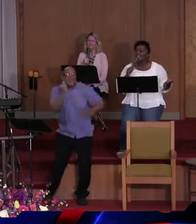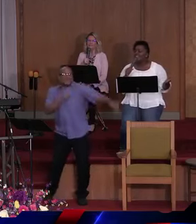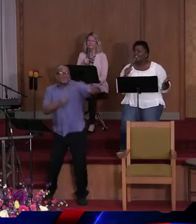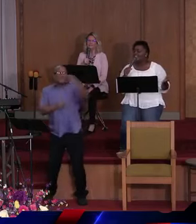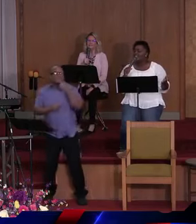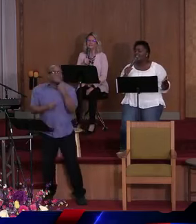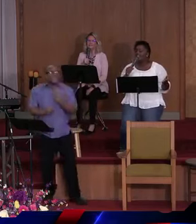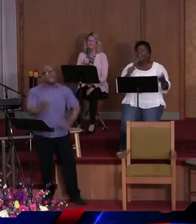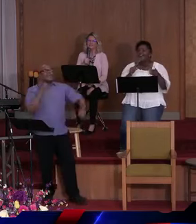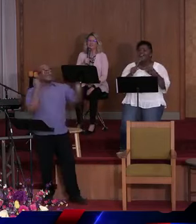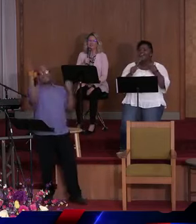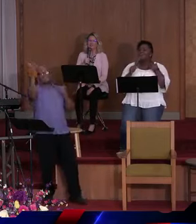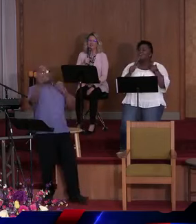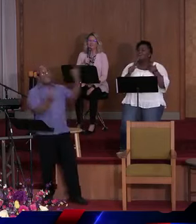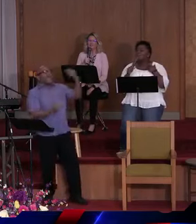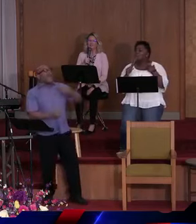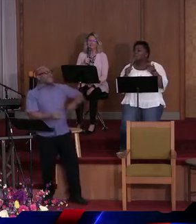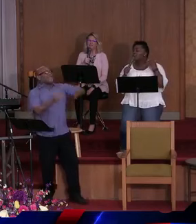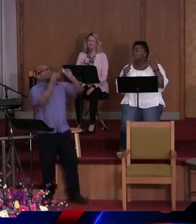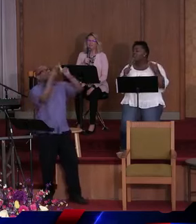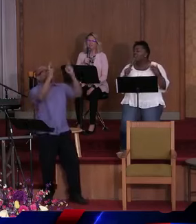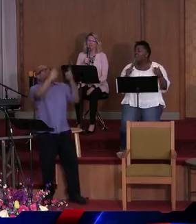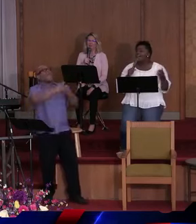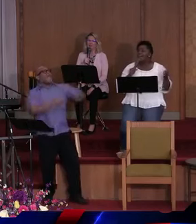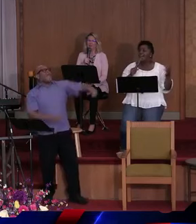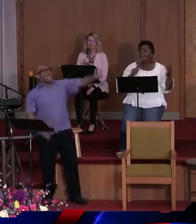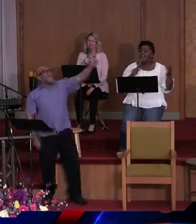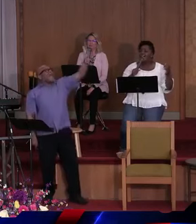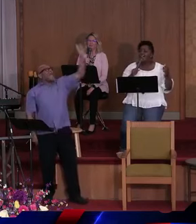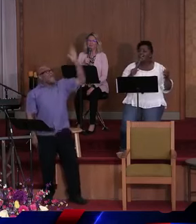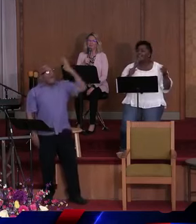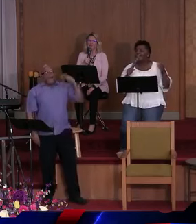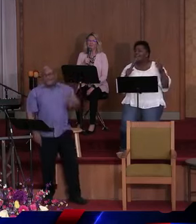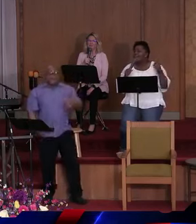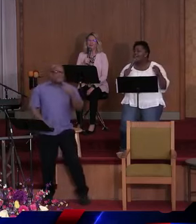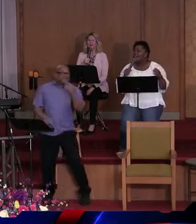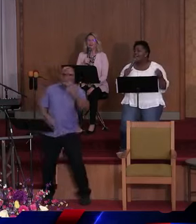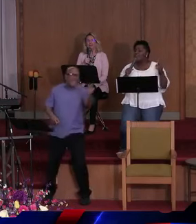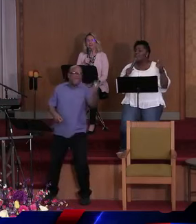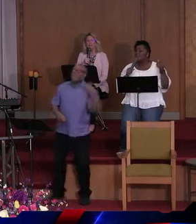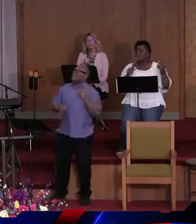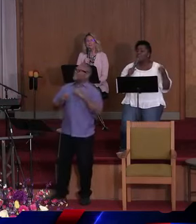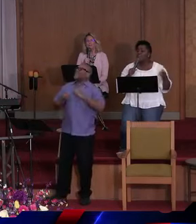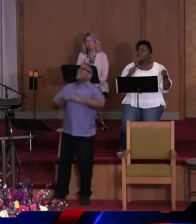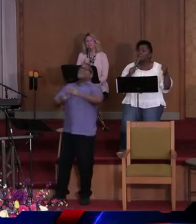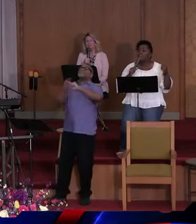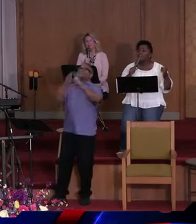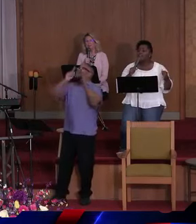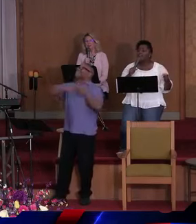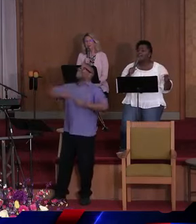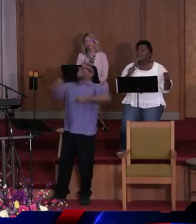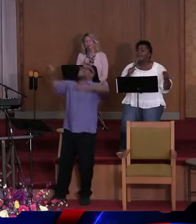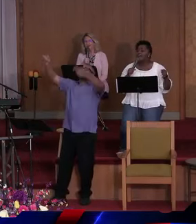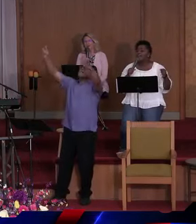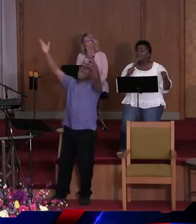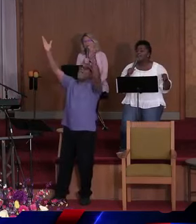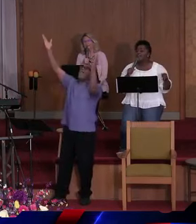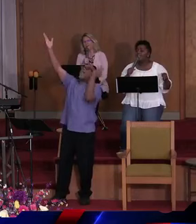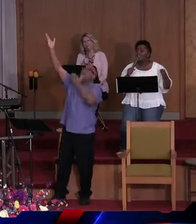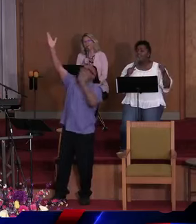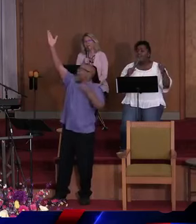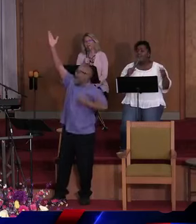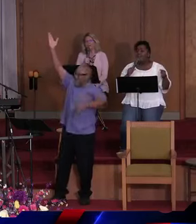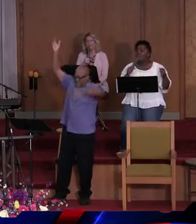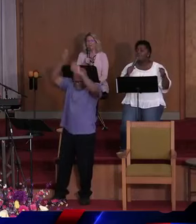Lift your voice and say with me, I am a friend of God. Don't let nobody tell you different. I am a friend of God. You are a friend